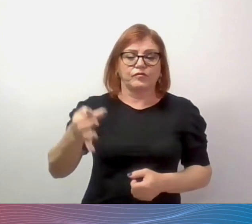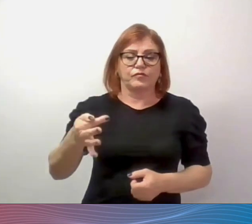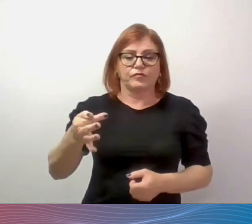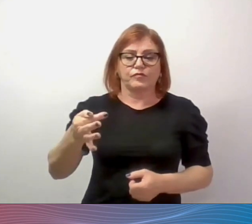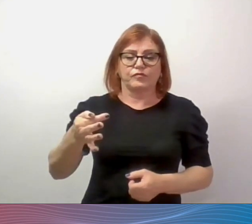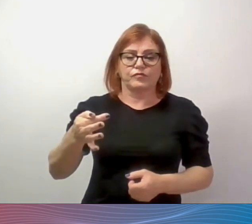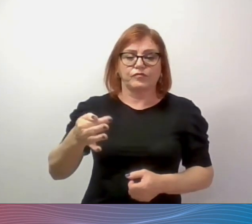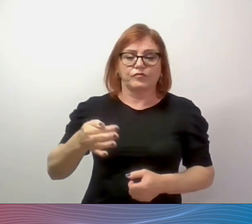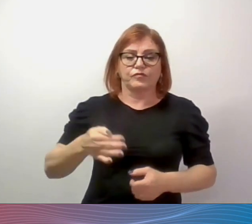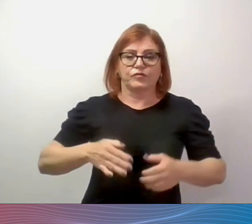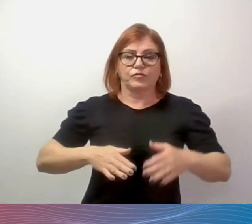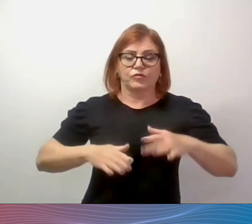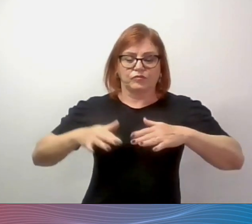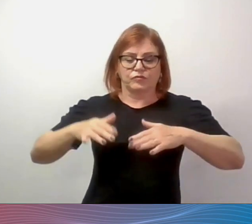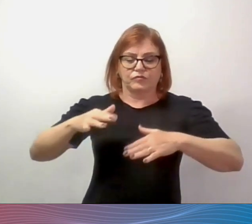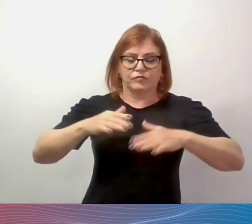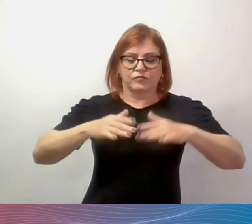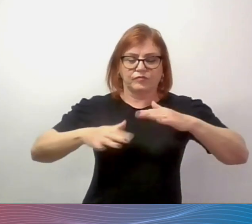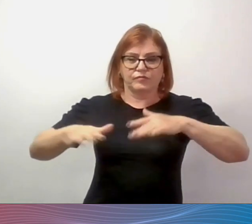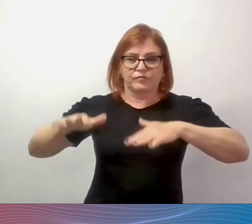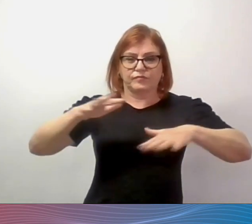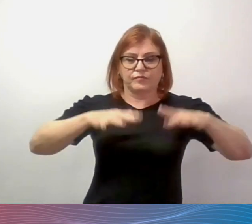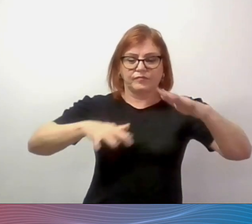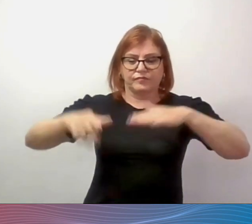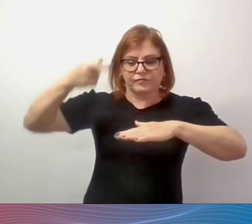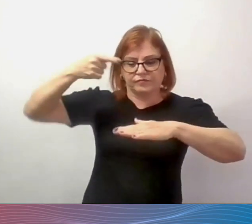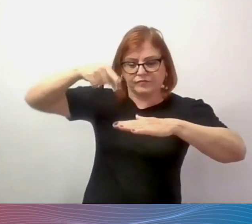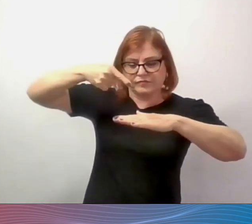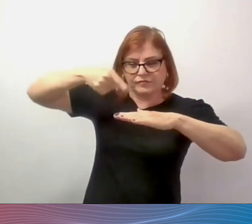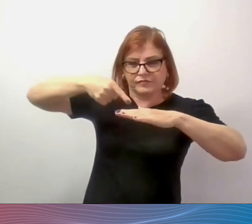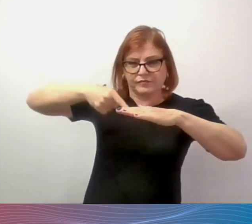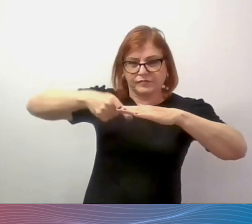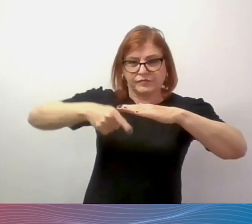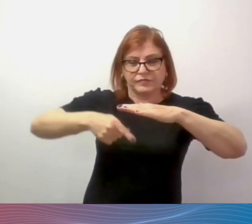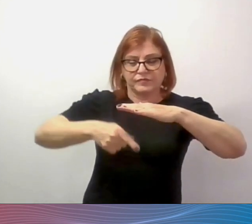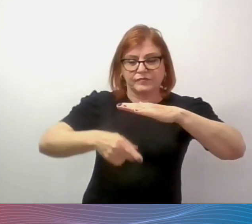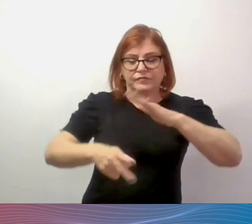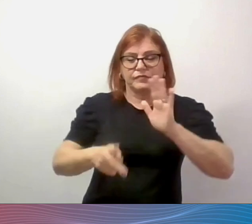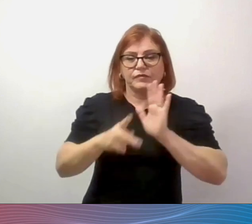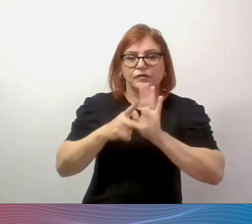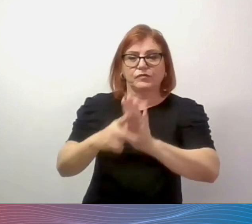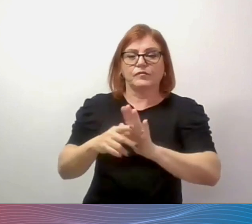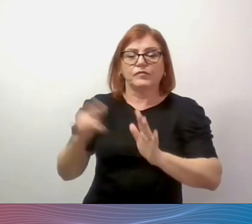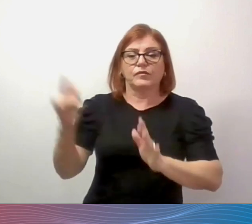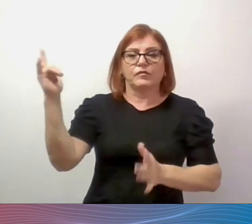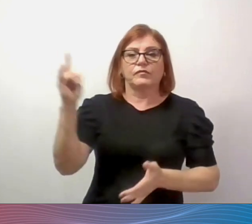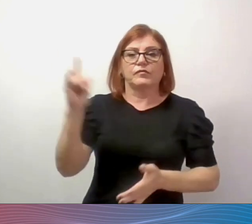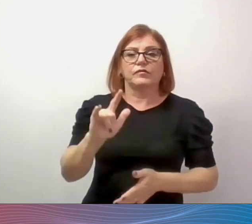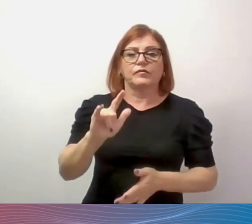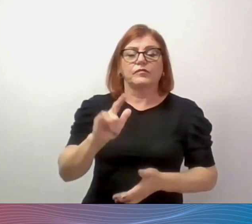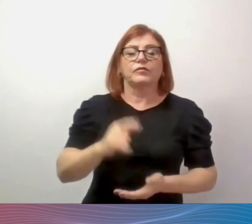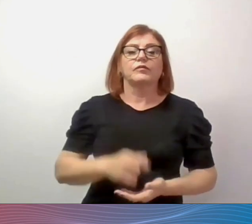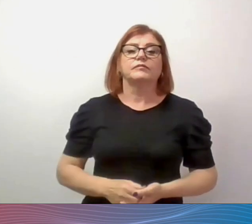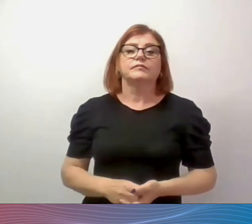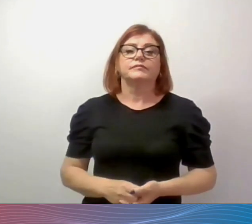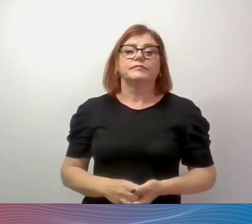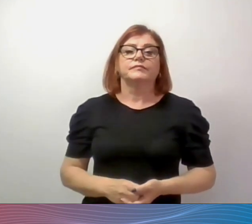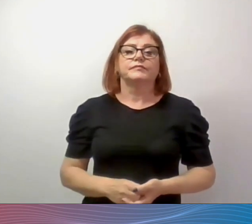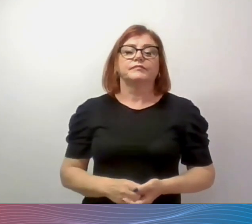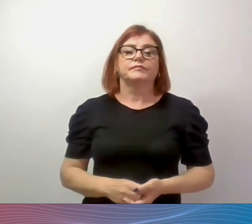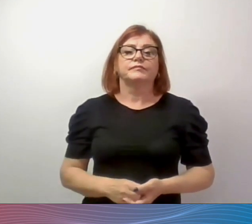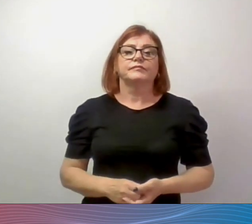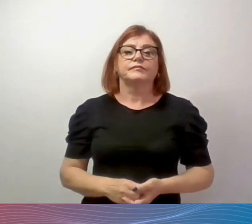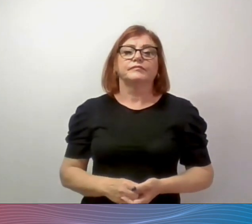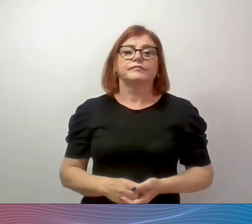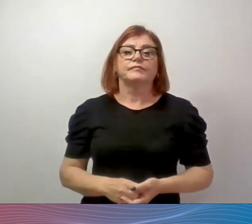Deus. And one day we will emerge in God, in love, which is God himself. Eu já vou